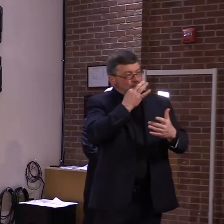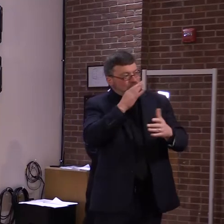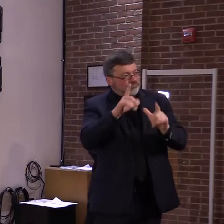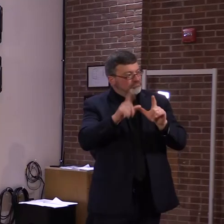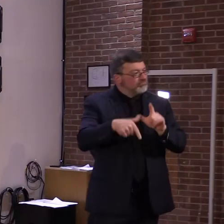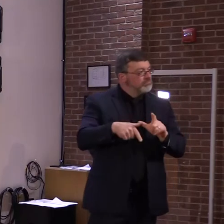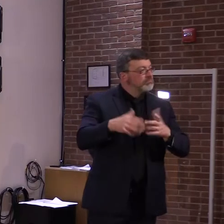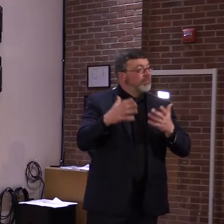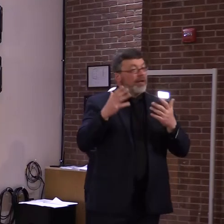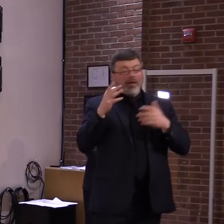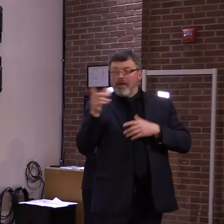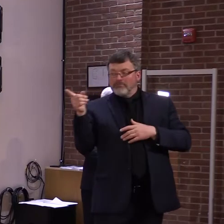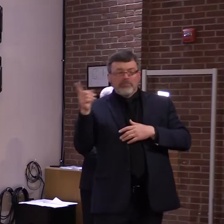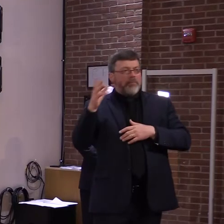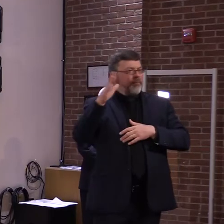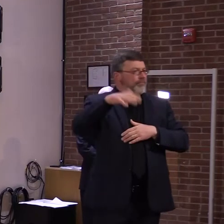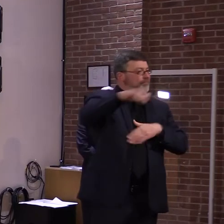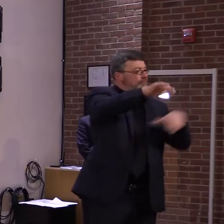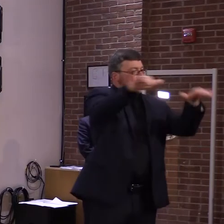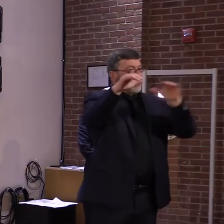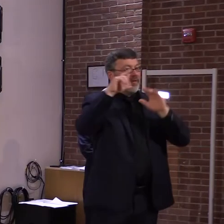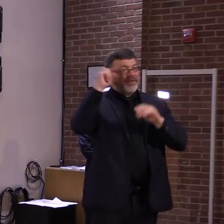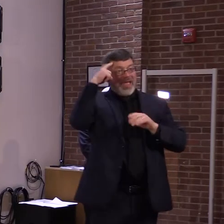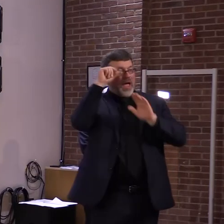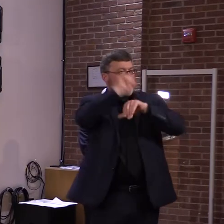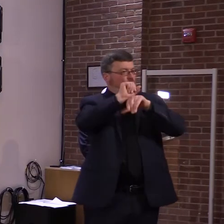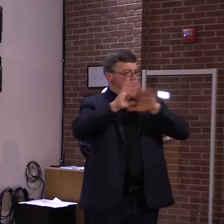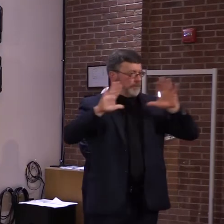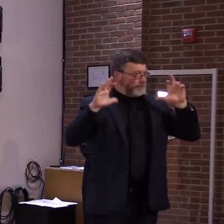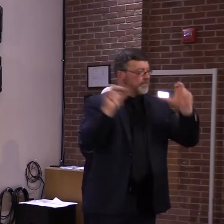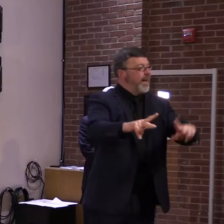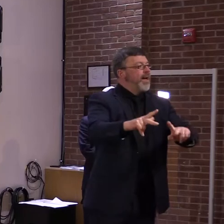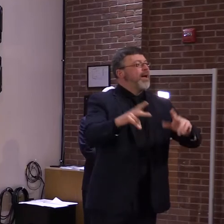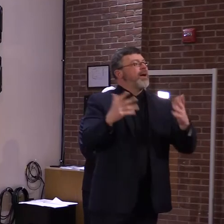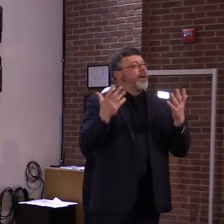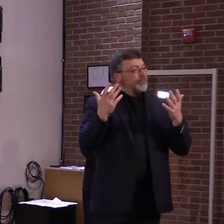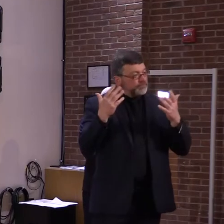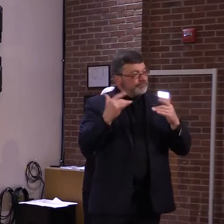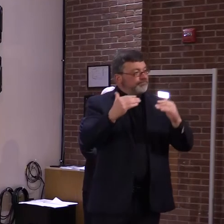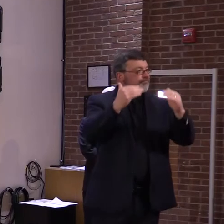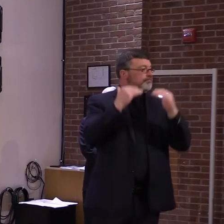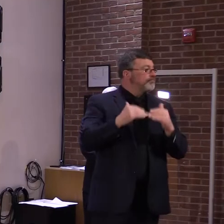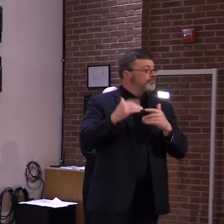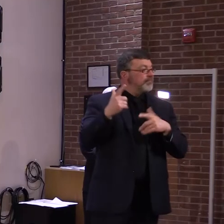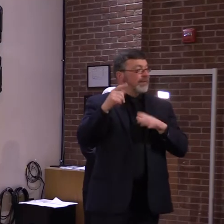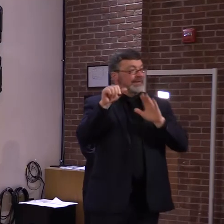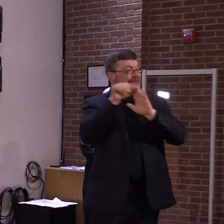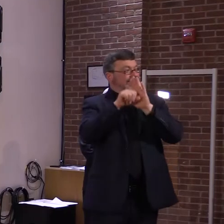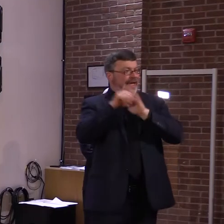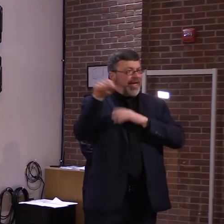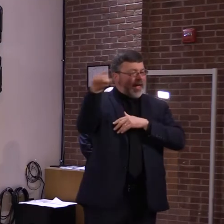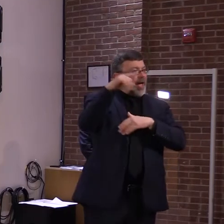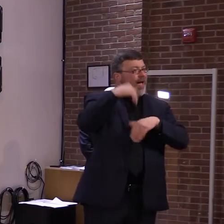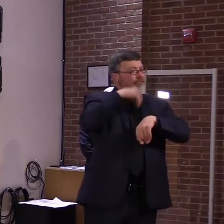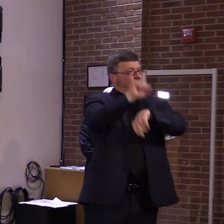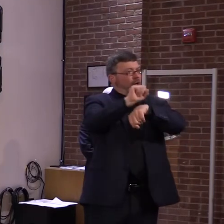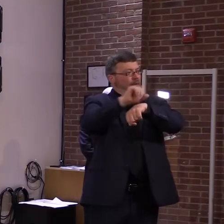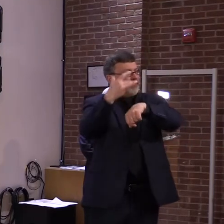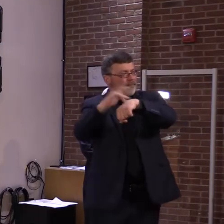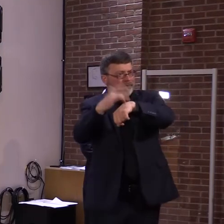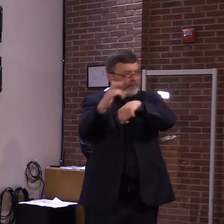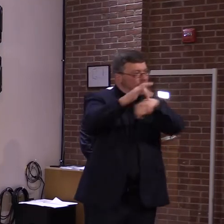And you have a significant number of vacancies. Is there a plan in place to try to get those vacancies filled? And at the same time,